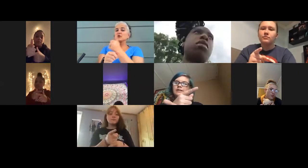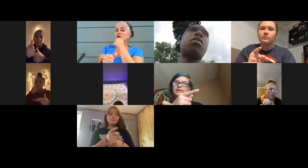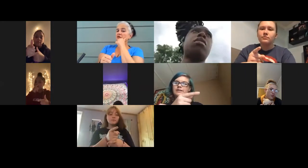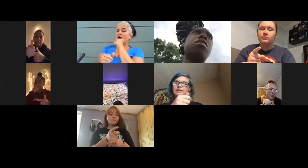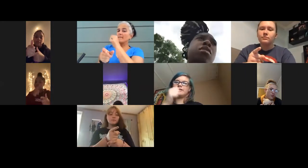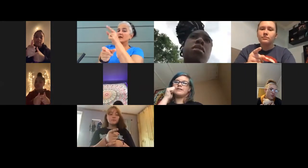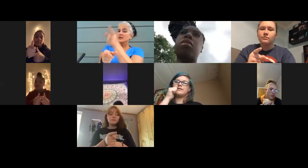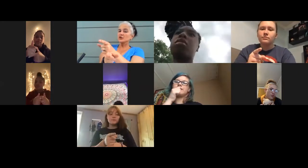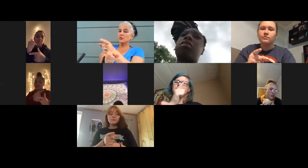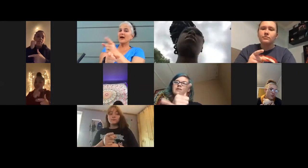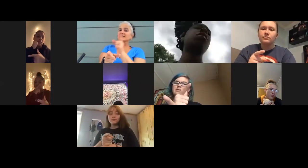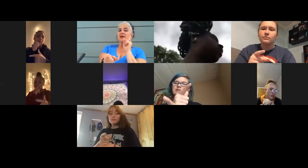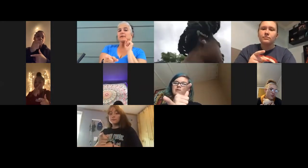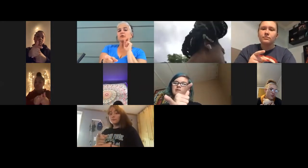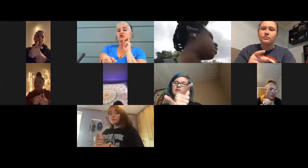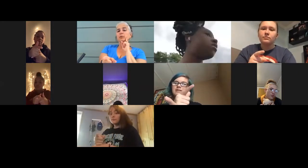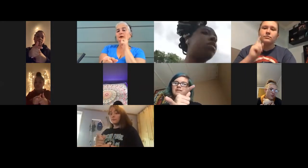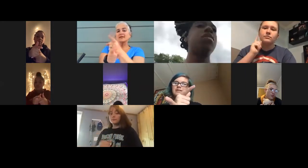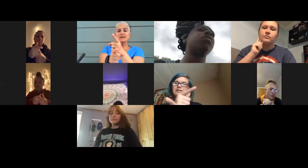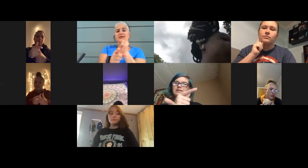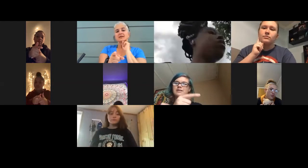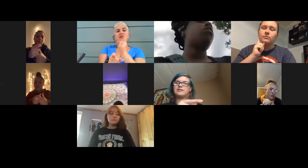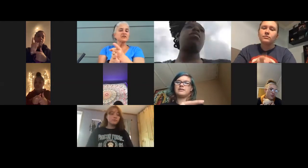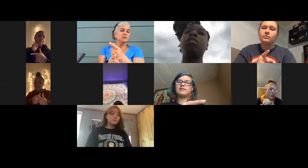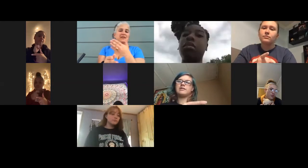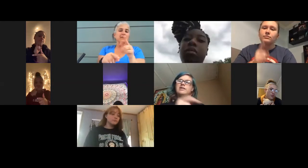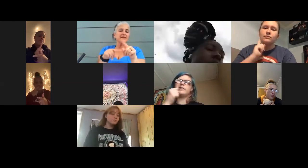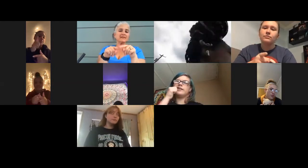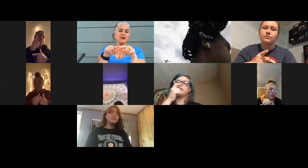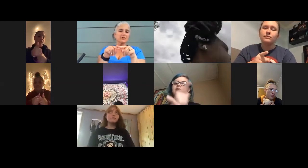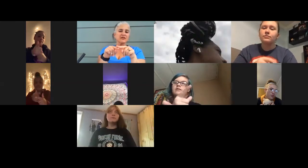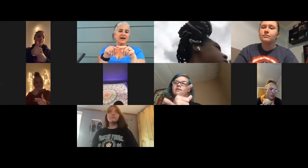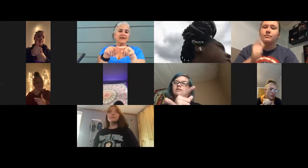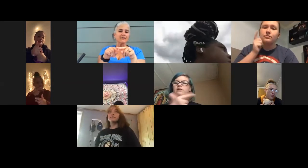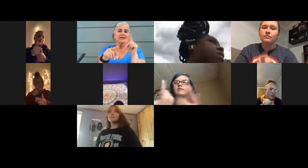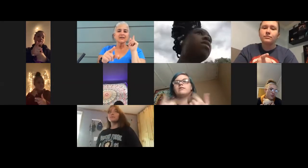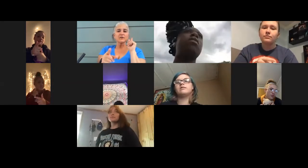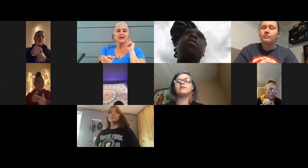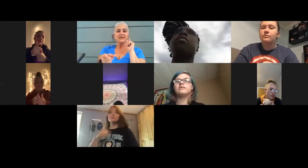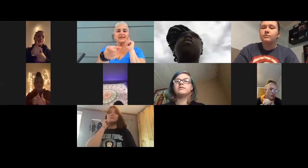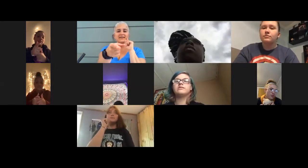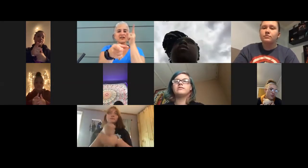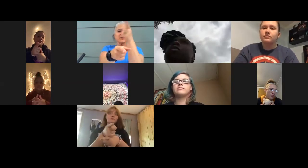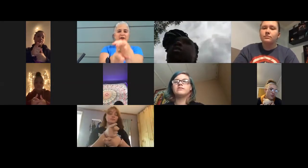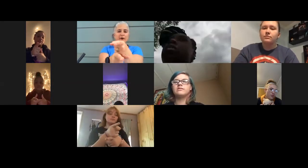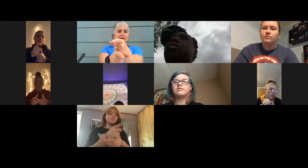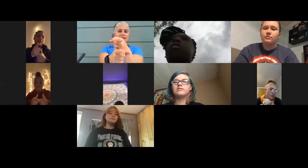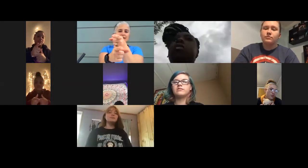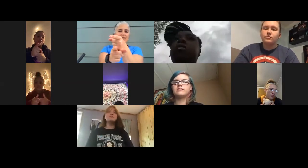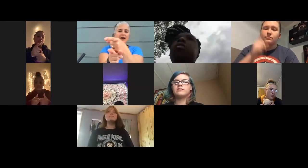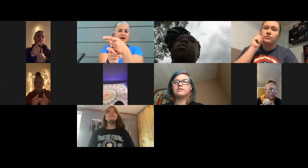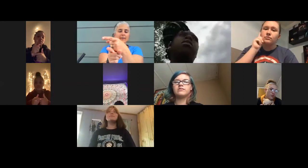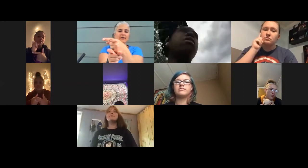You can do thumb to right. Some people just point. It depends on who's signing. You might see index